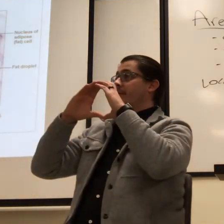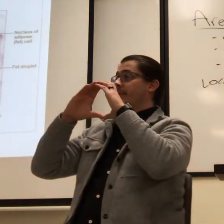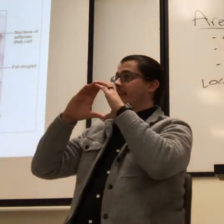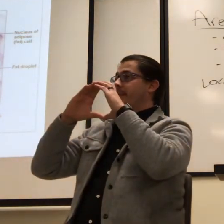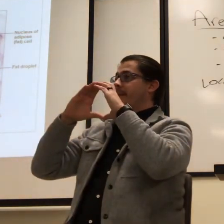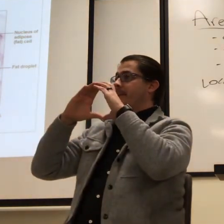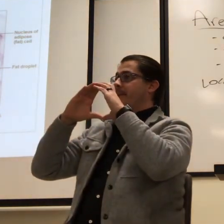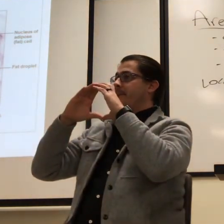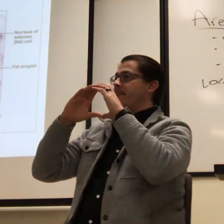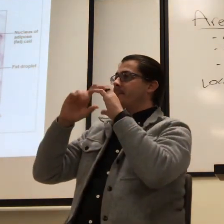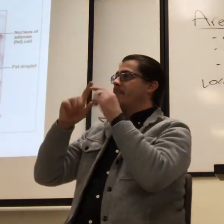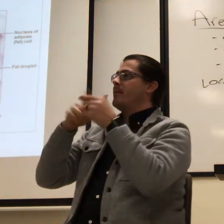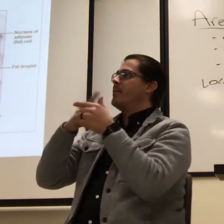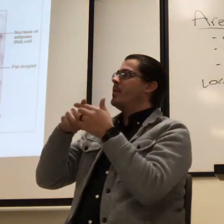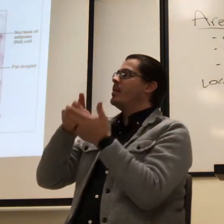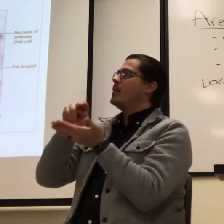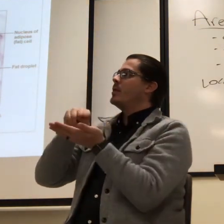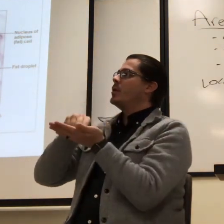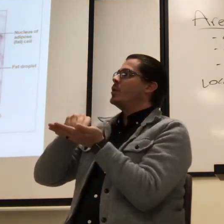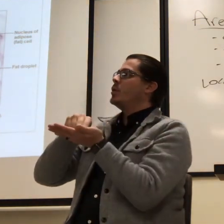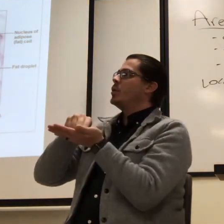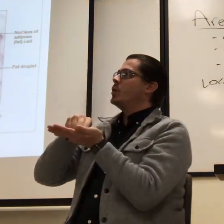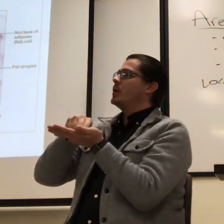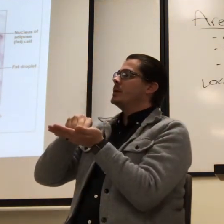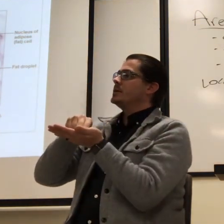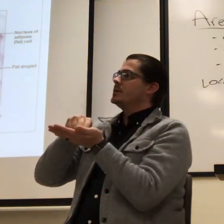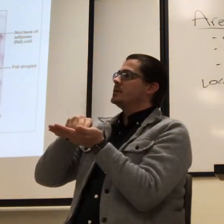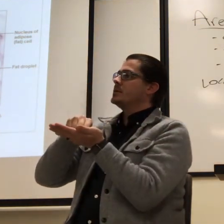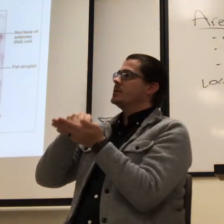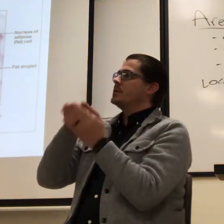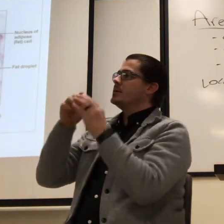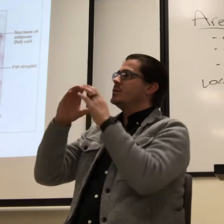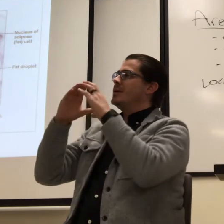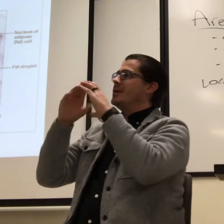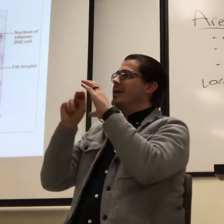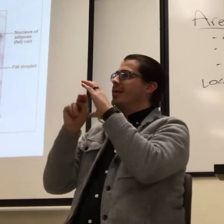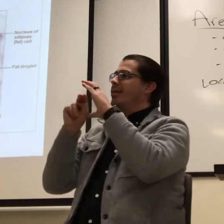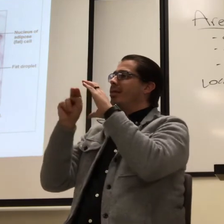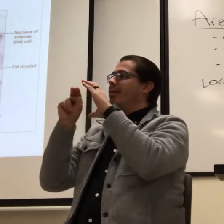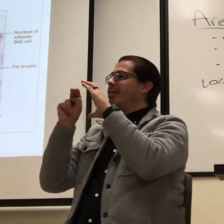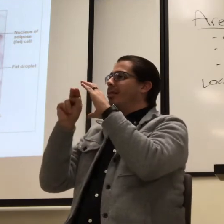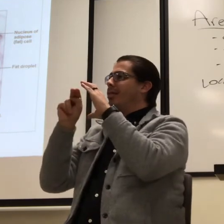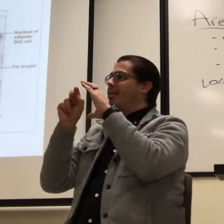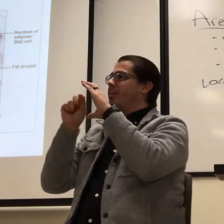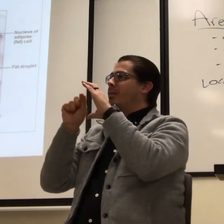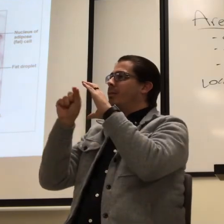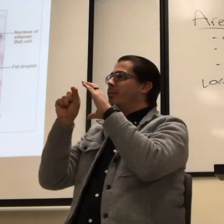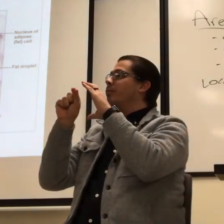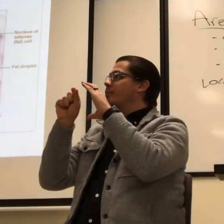and the nucleus is pushed to the outer edge,